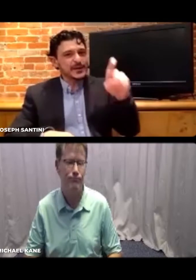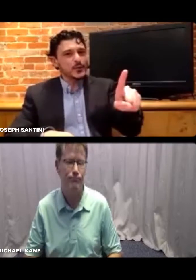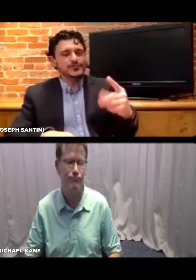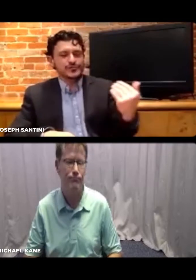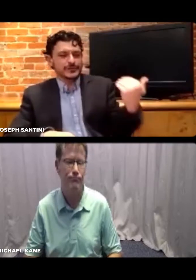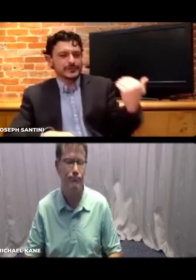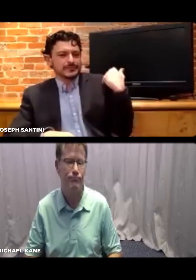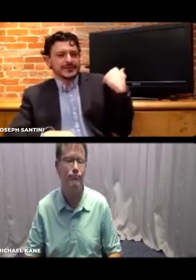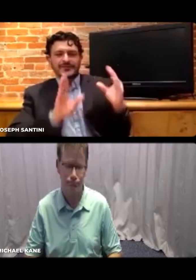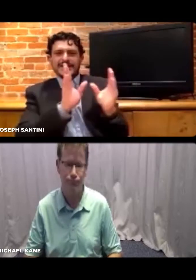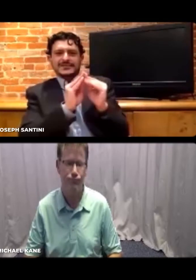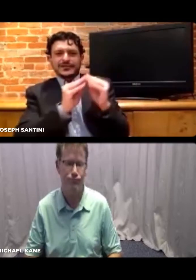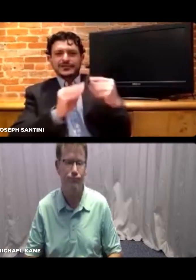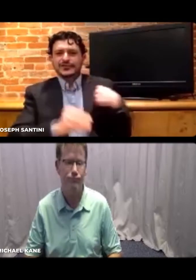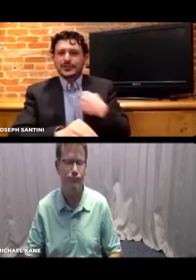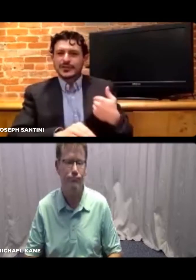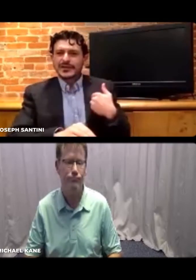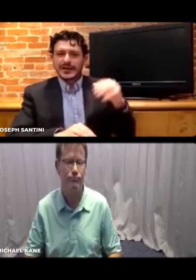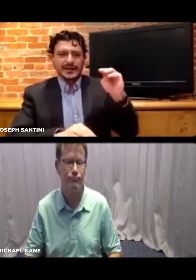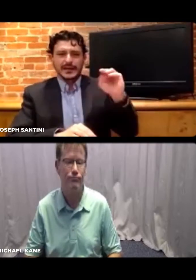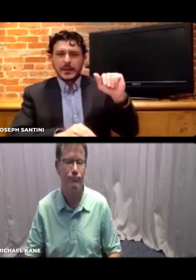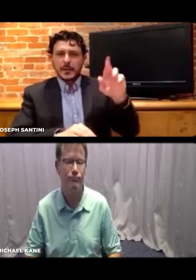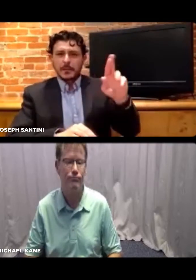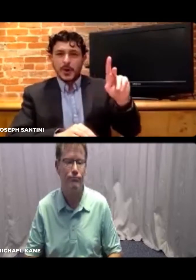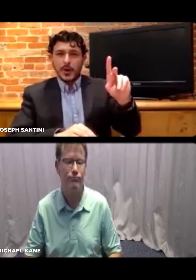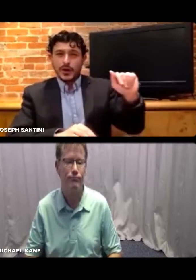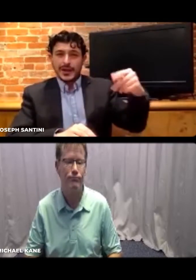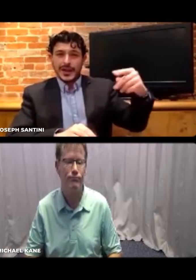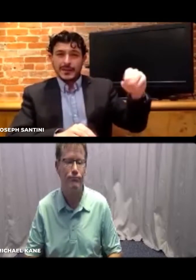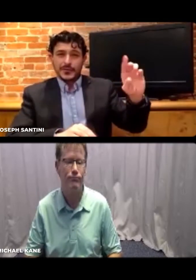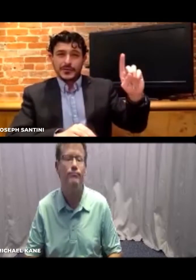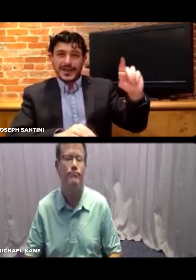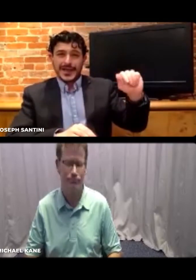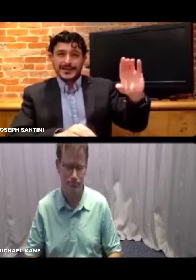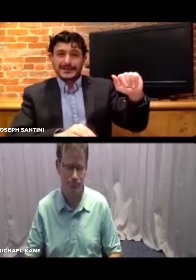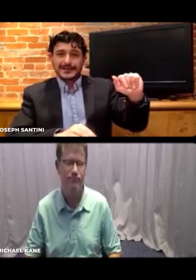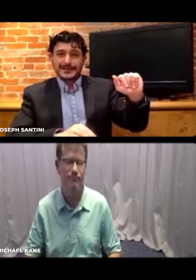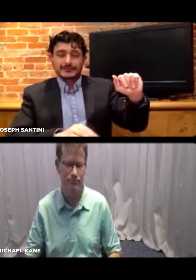We had a webinar with Mark Apodaca